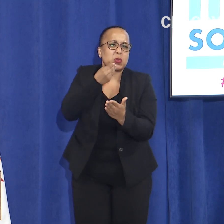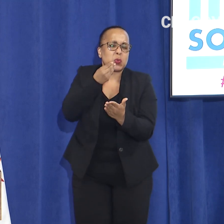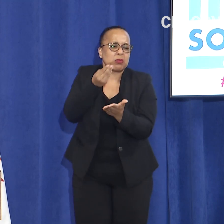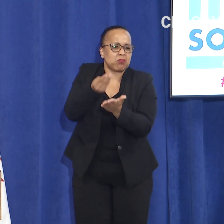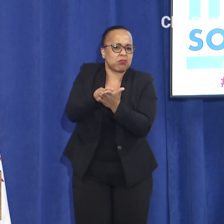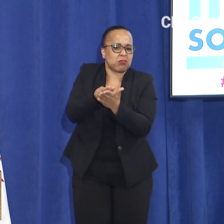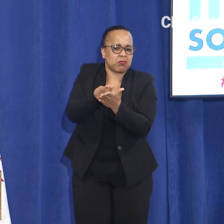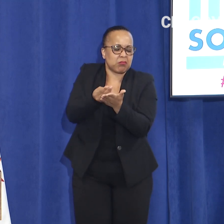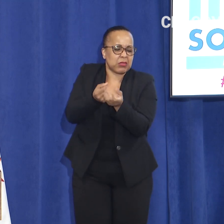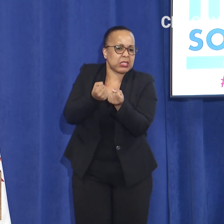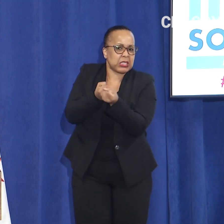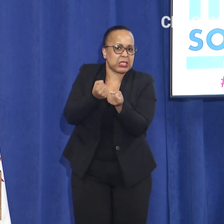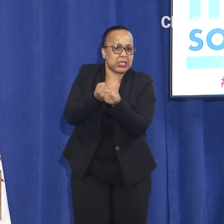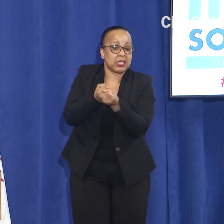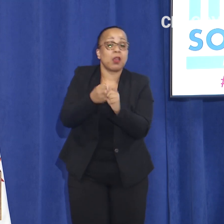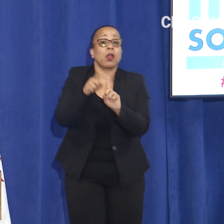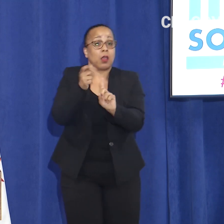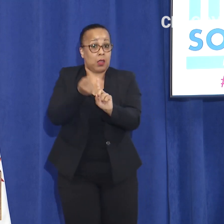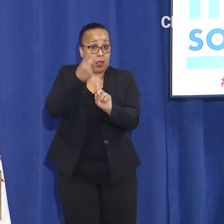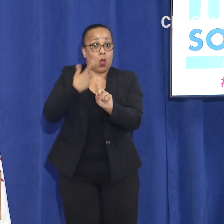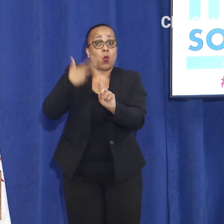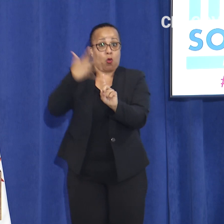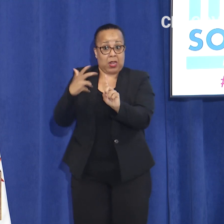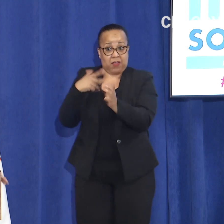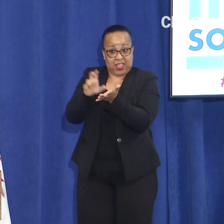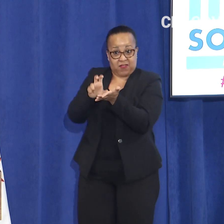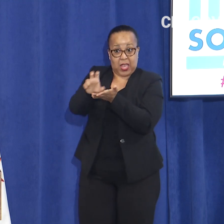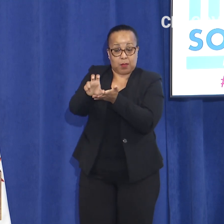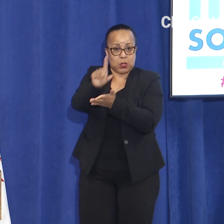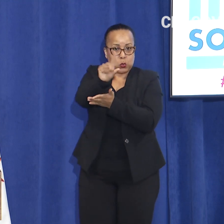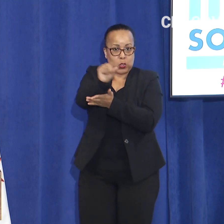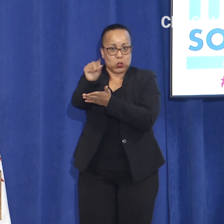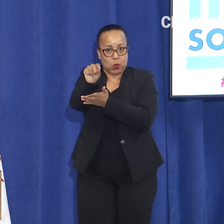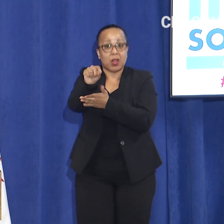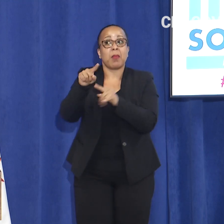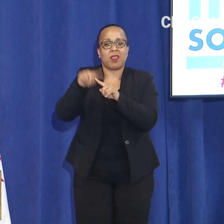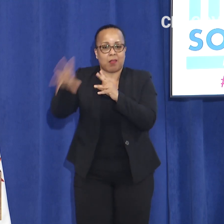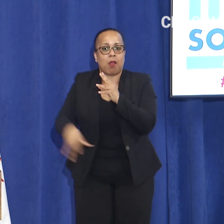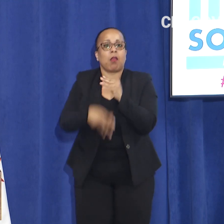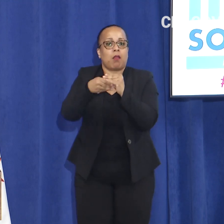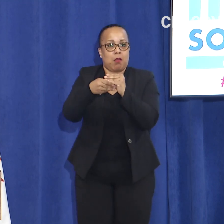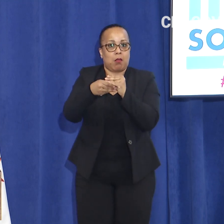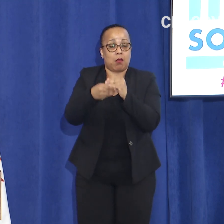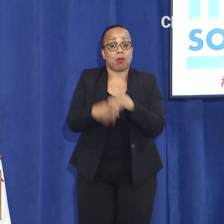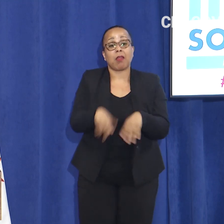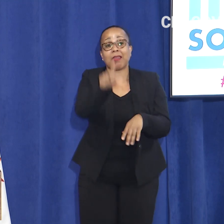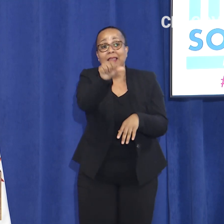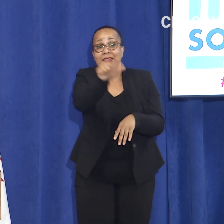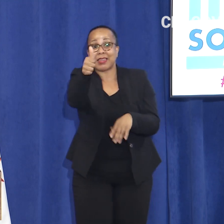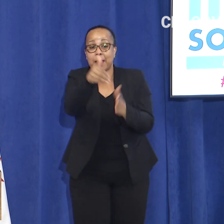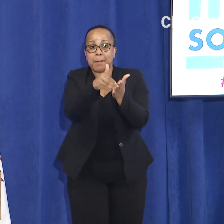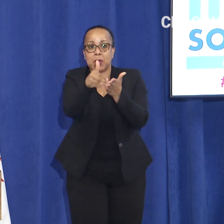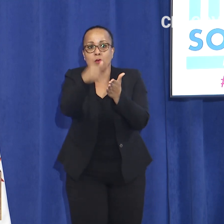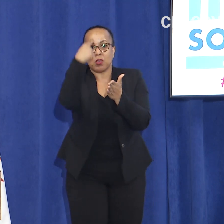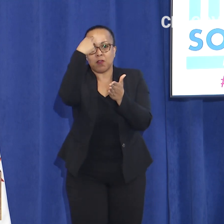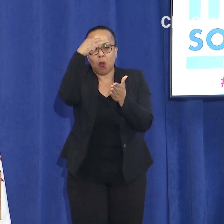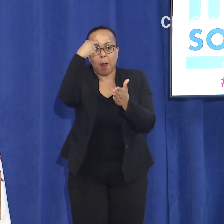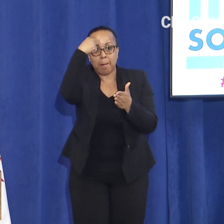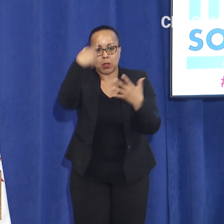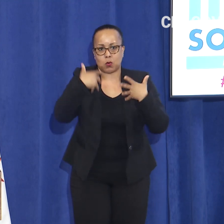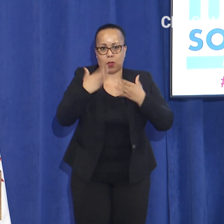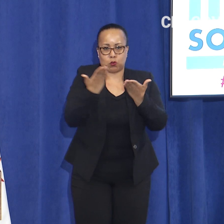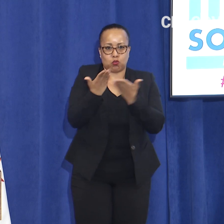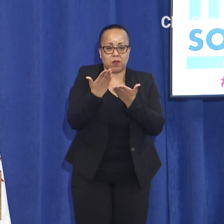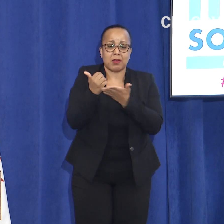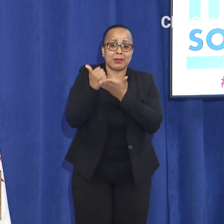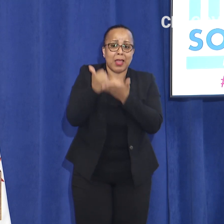say these are on top of the investments that we already made in 2020. $10 million more for mental health services